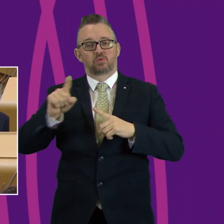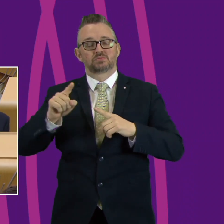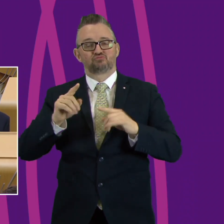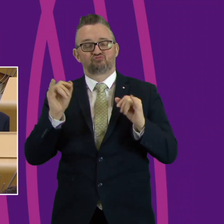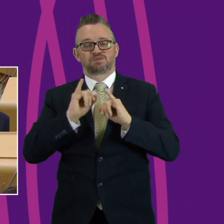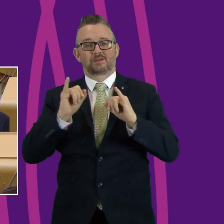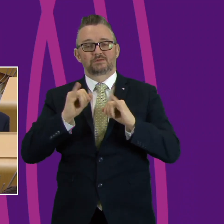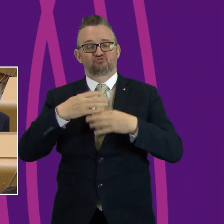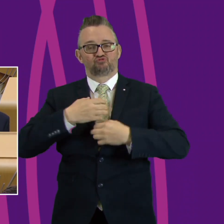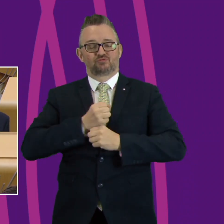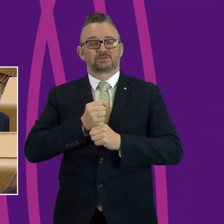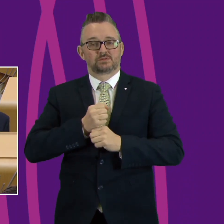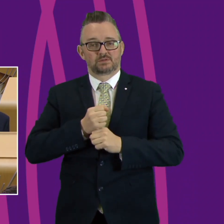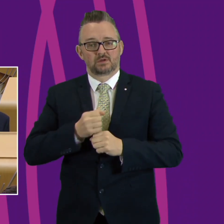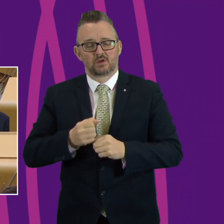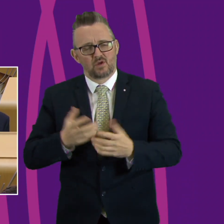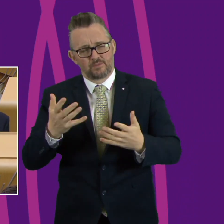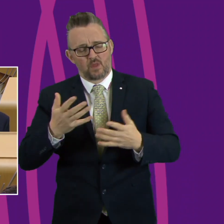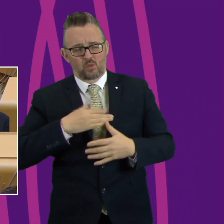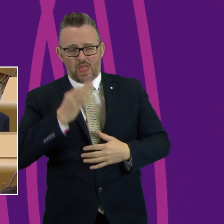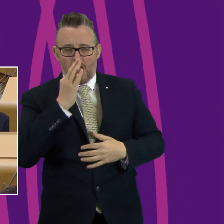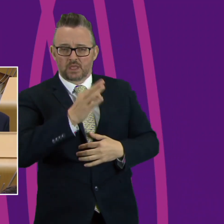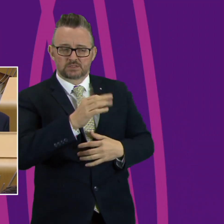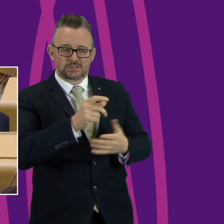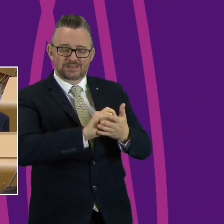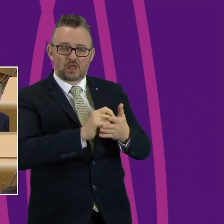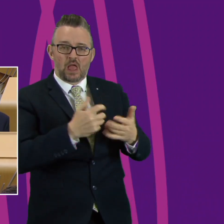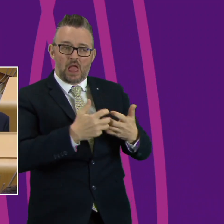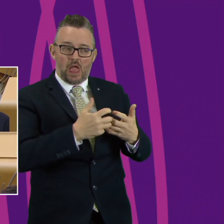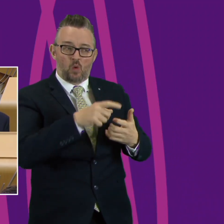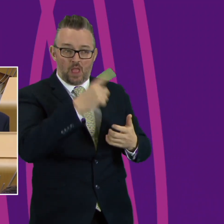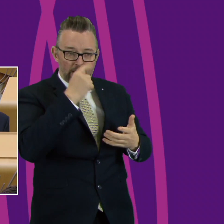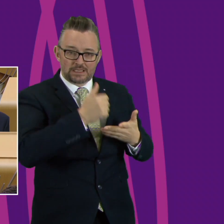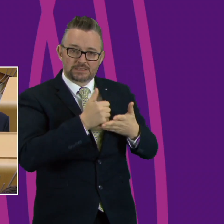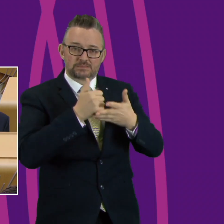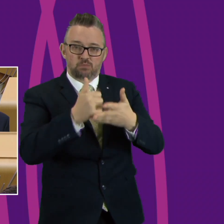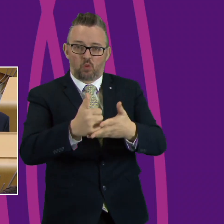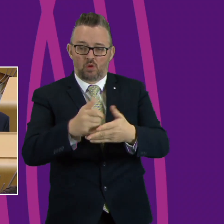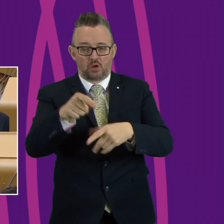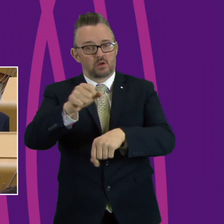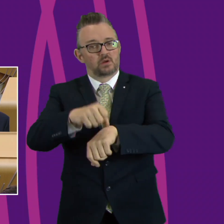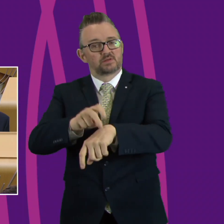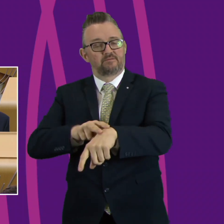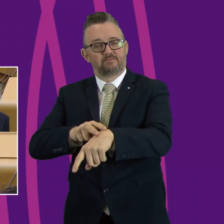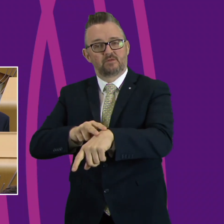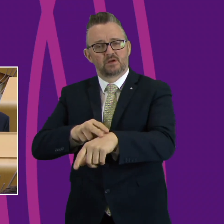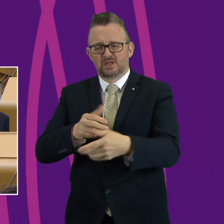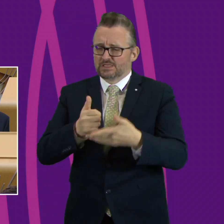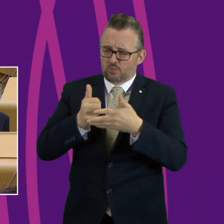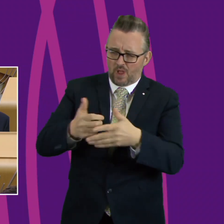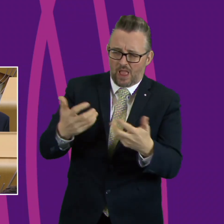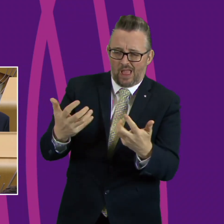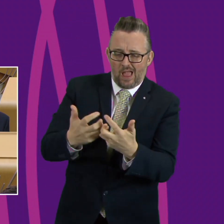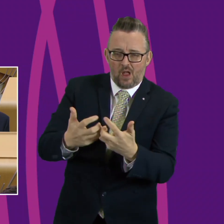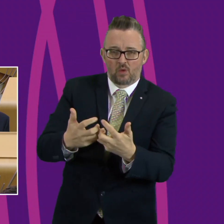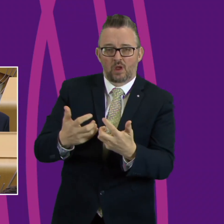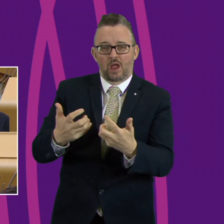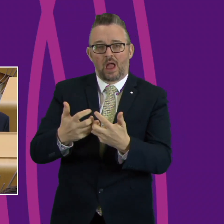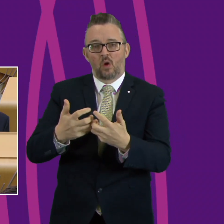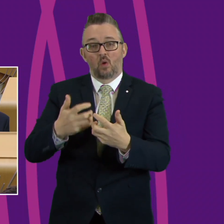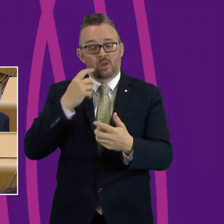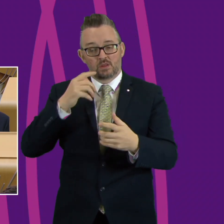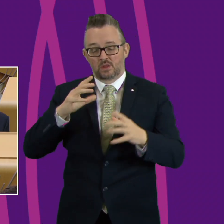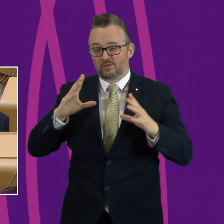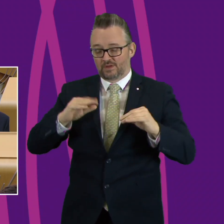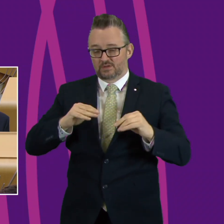or considering doing to support our frontline staff in these unprecedented times and allow them the time and support to decompress